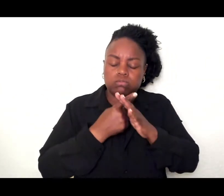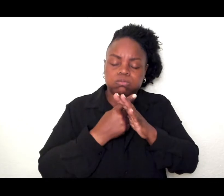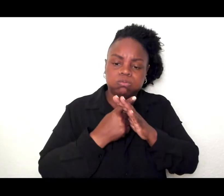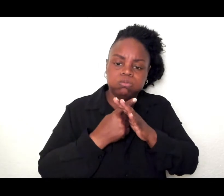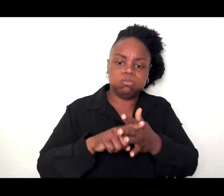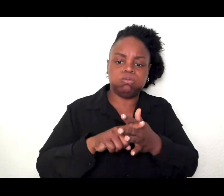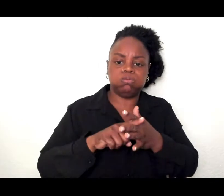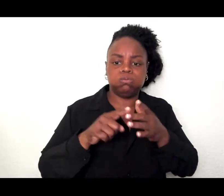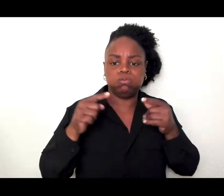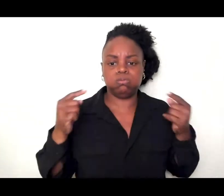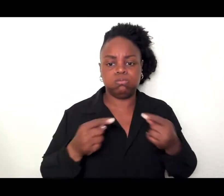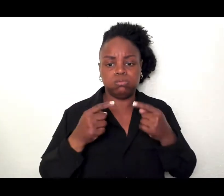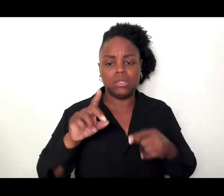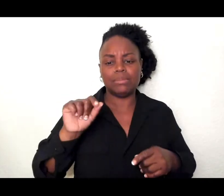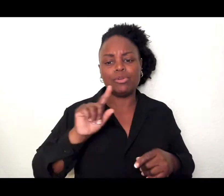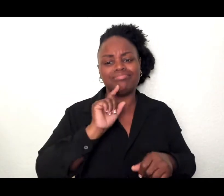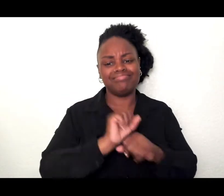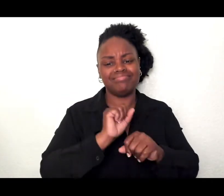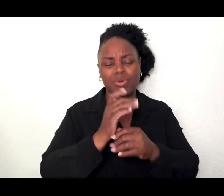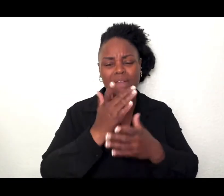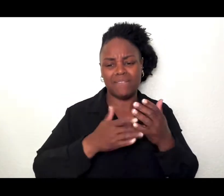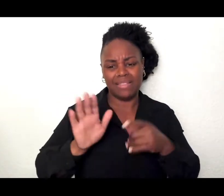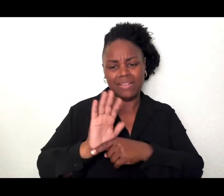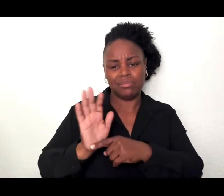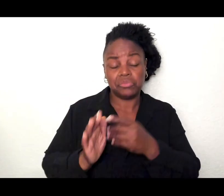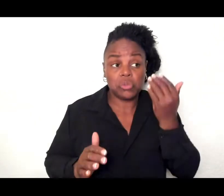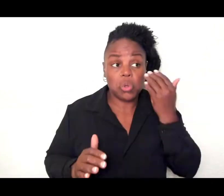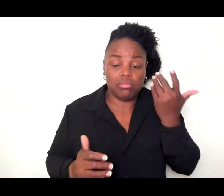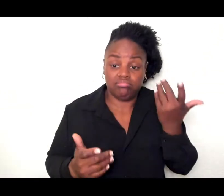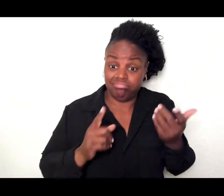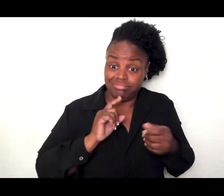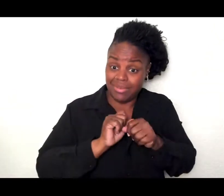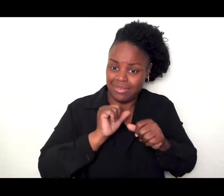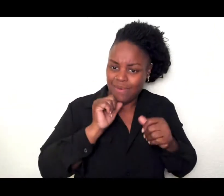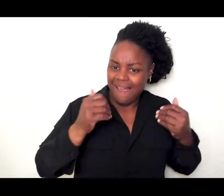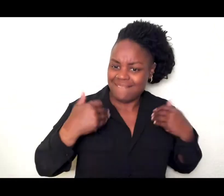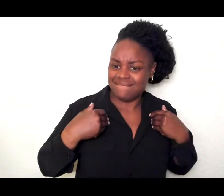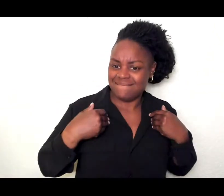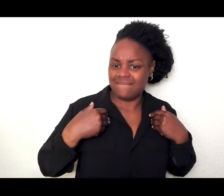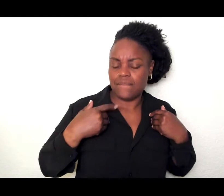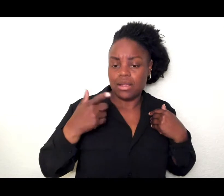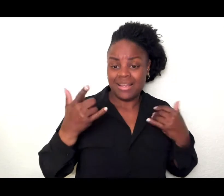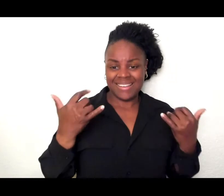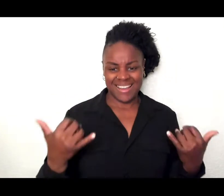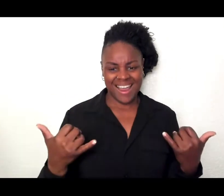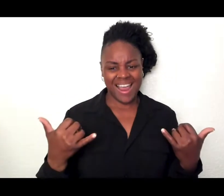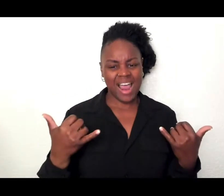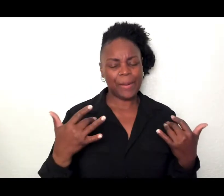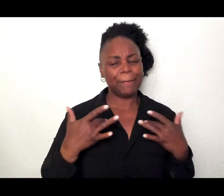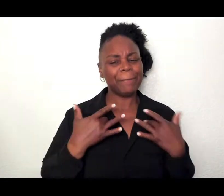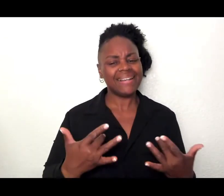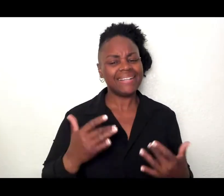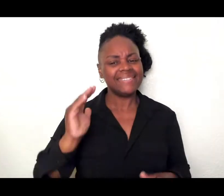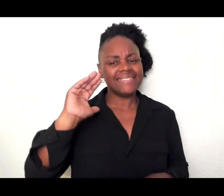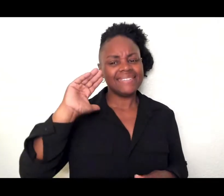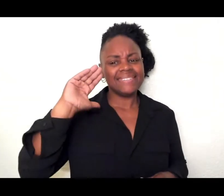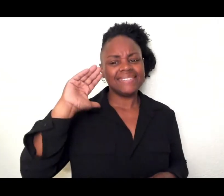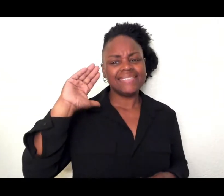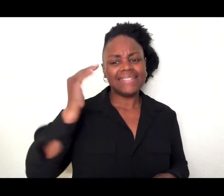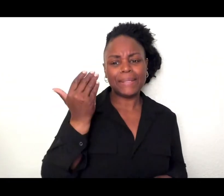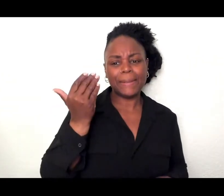pain. So disability really was part of life for them, but it hasn't. Flamenco now typically